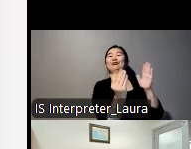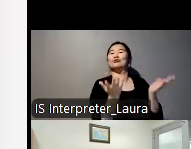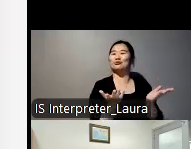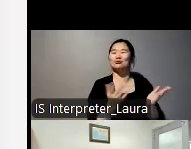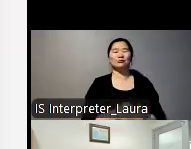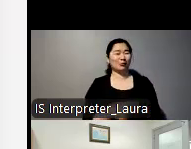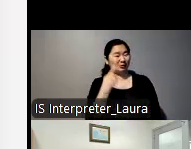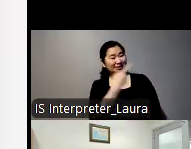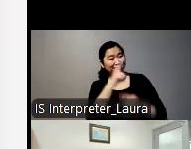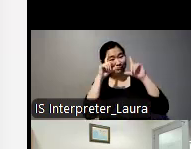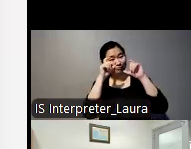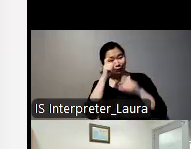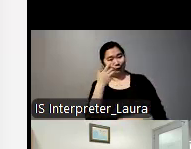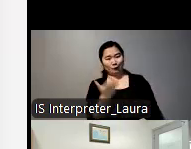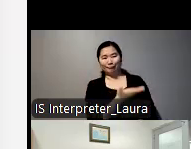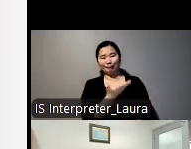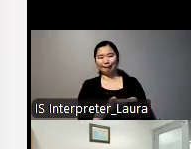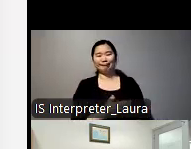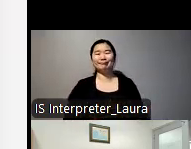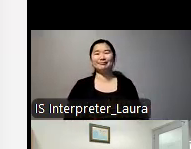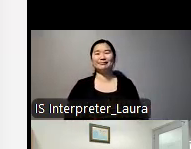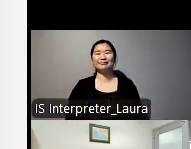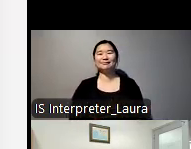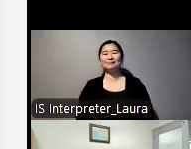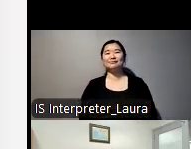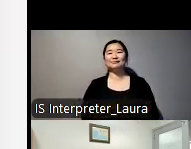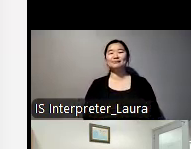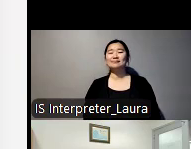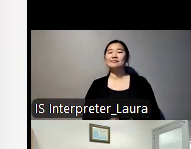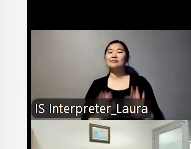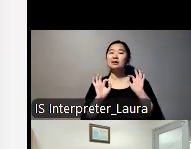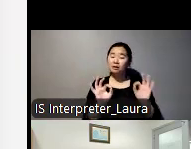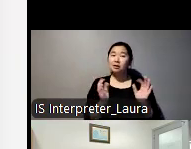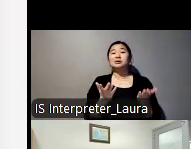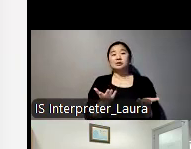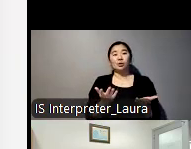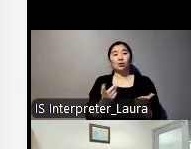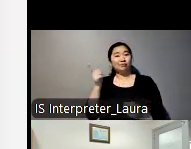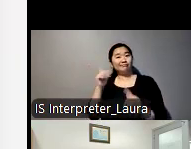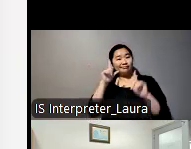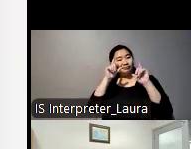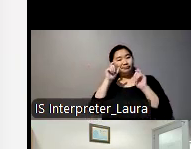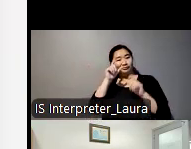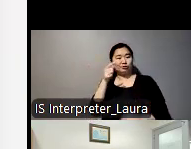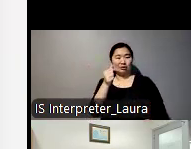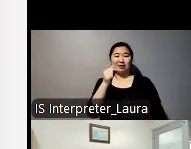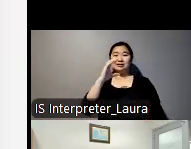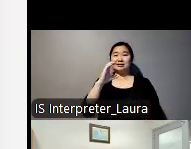TCI in Incheon in 2015. We had a very good conference and workshop in